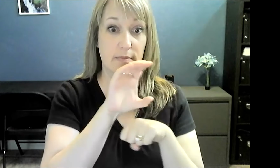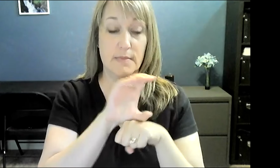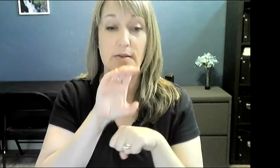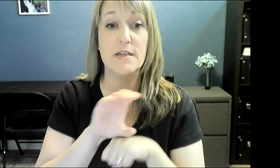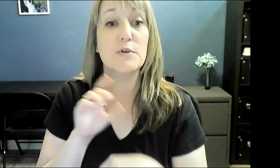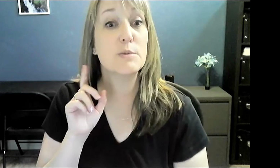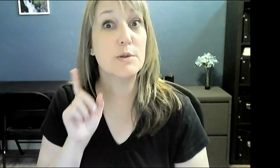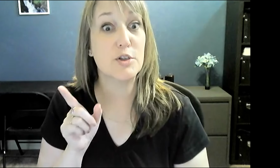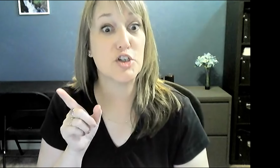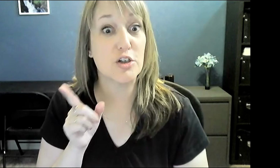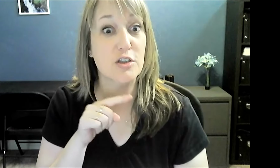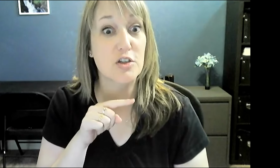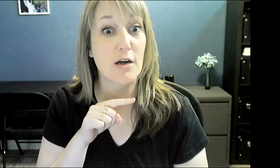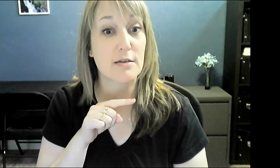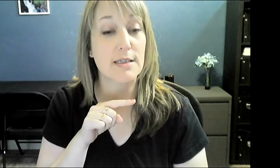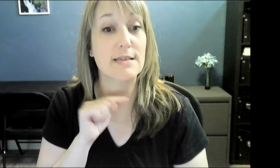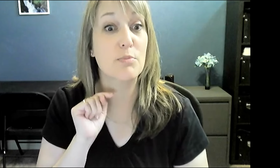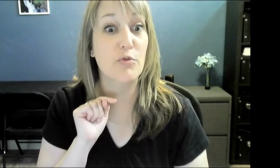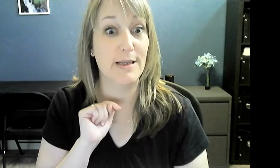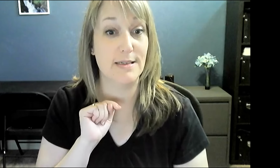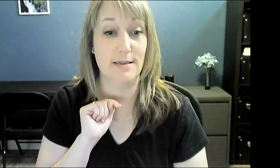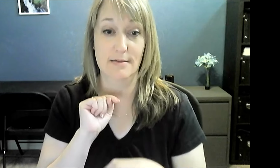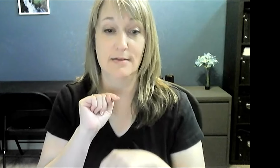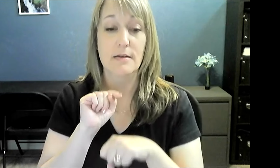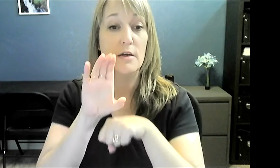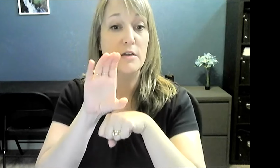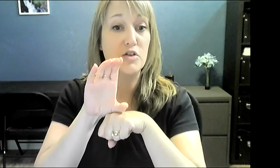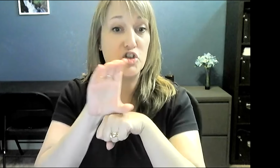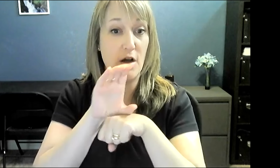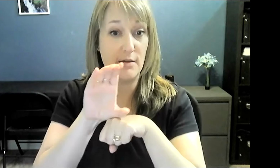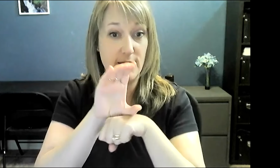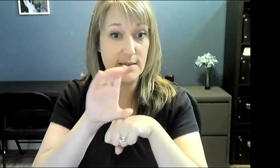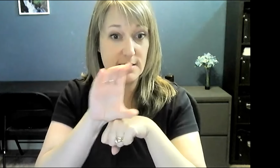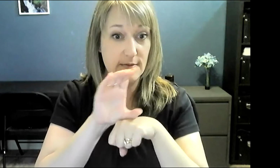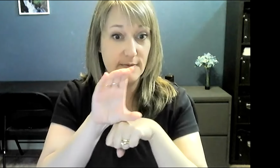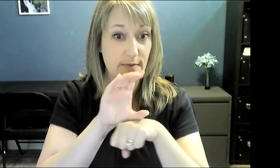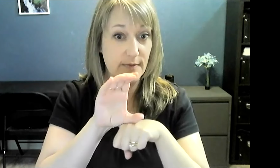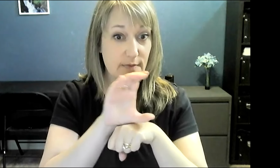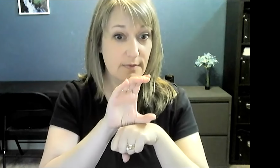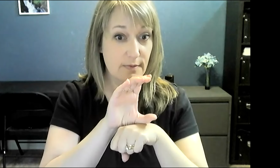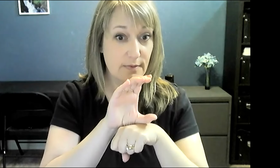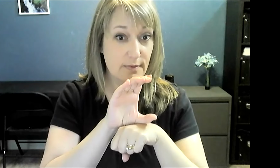Now the difference between church and chocolate is movement. Chocolate